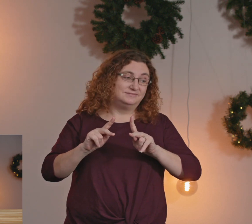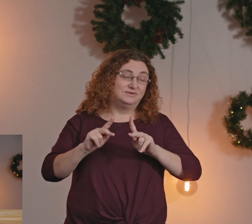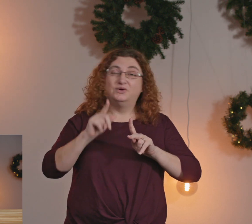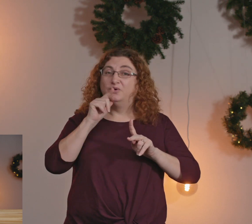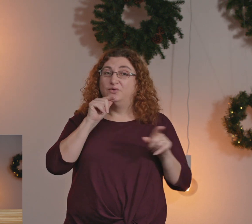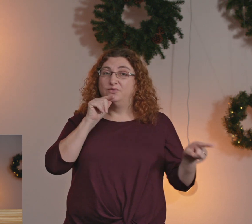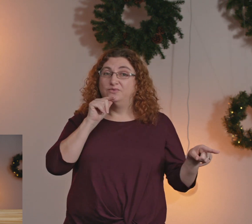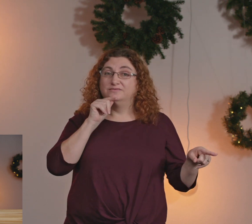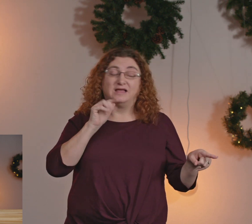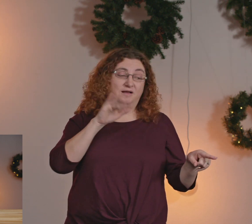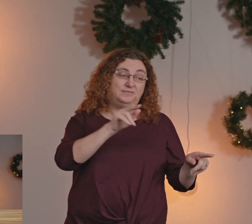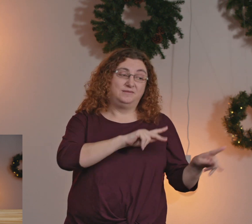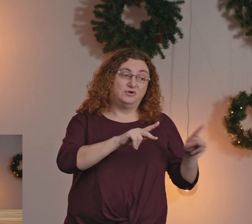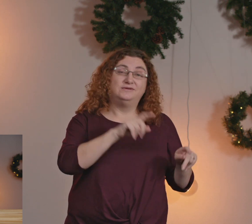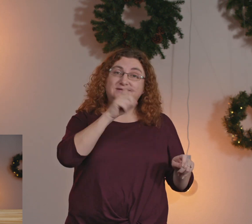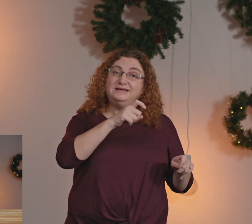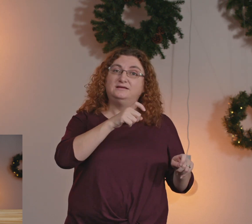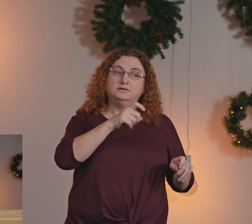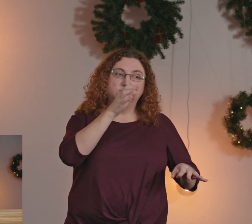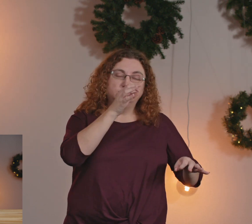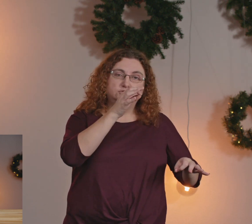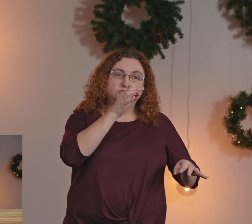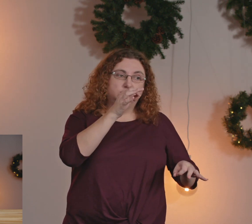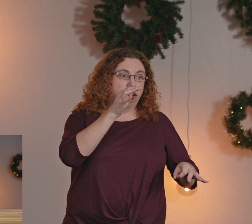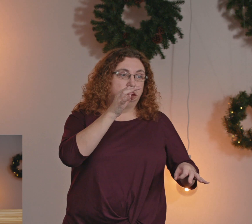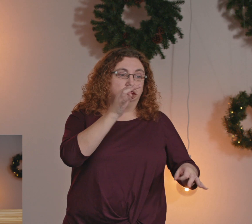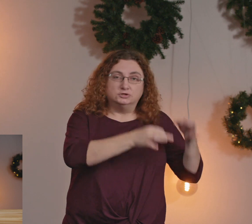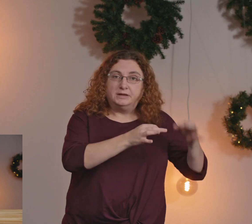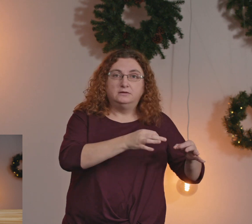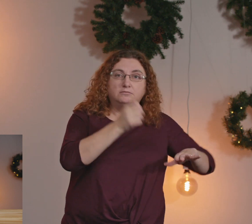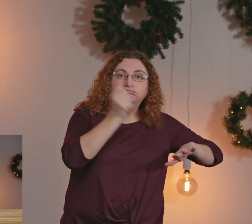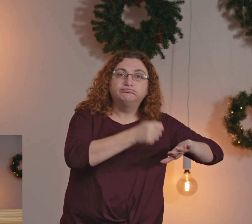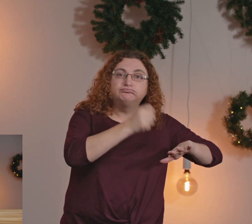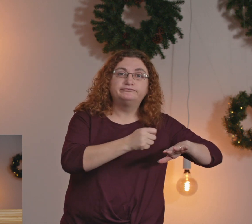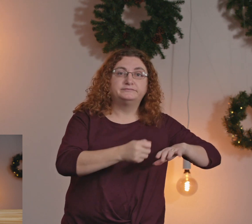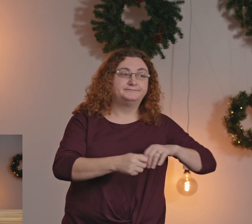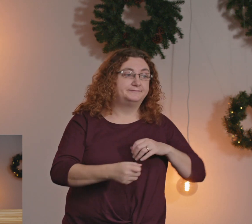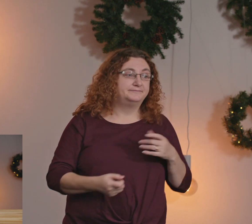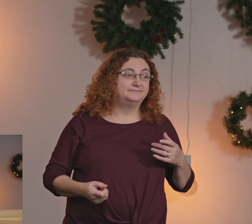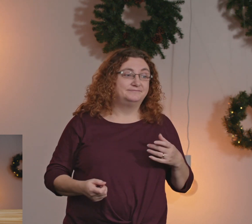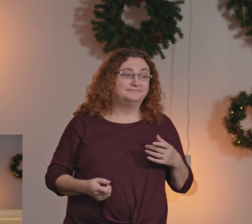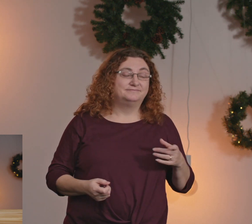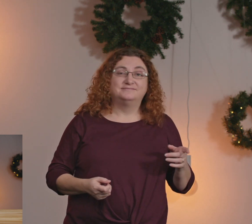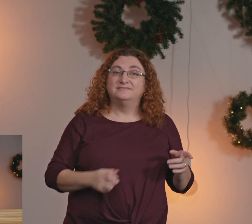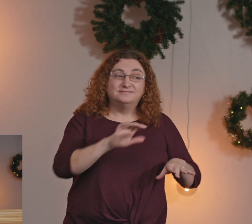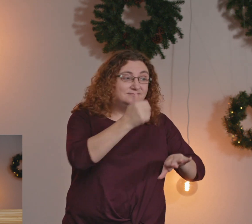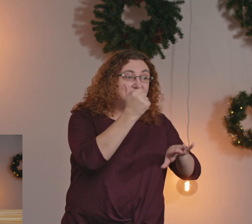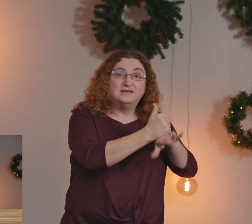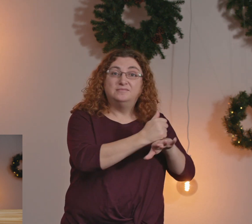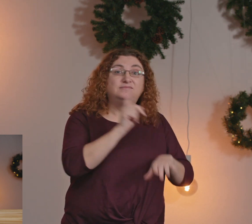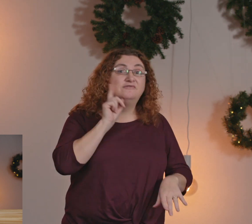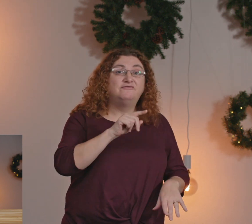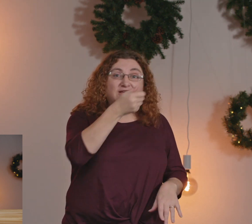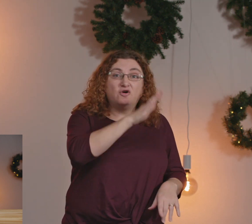judgment, who've constructed an idol and are dancing around it in the face of God.